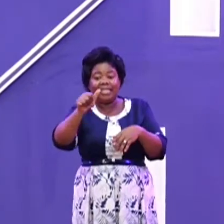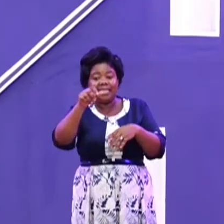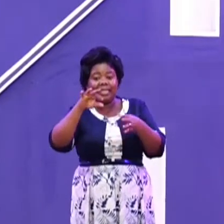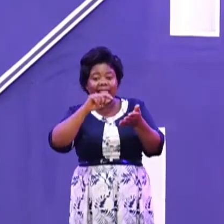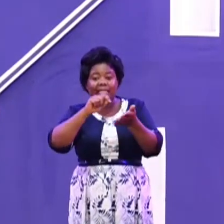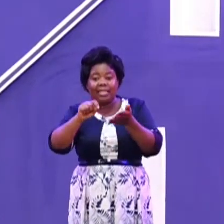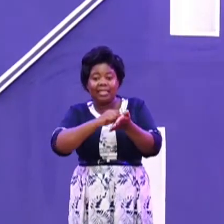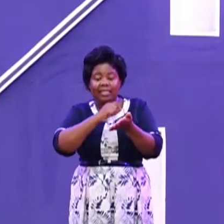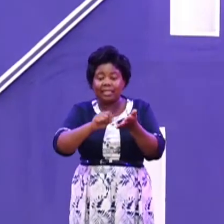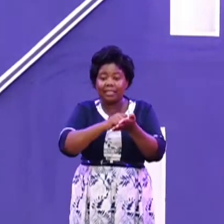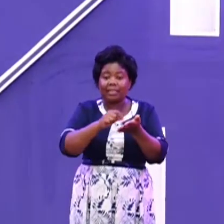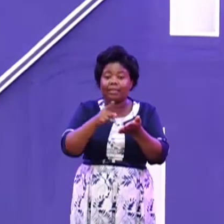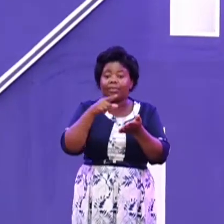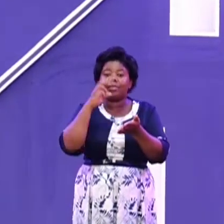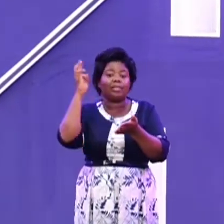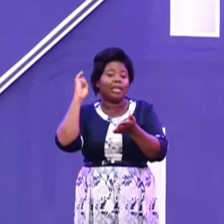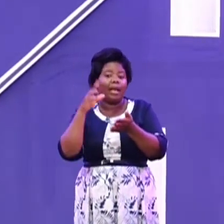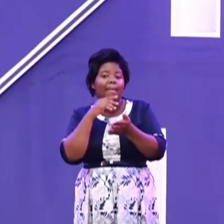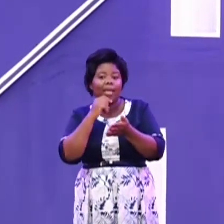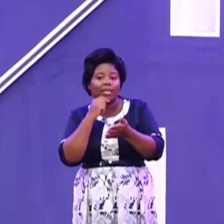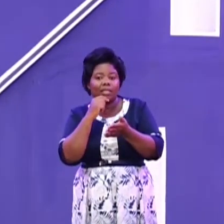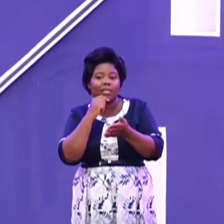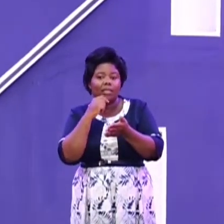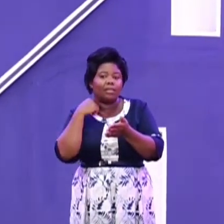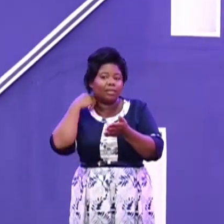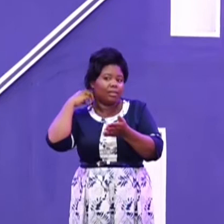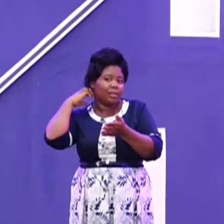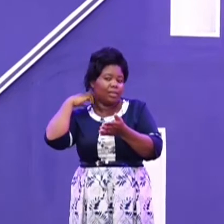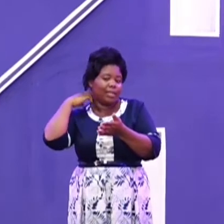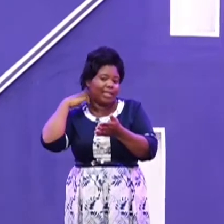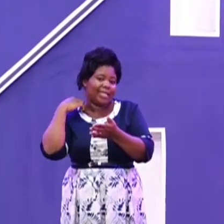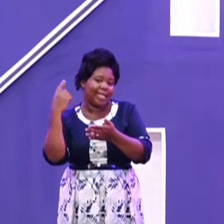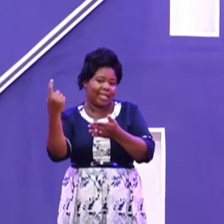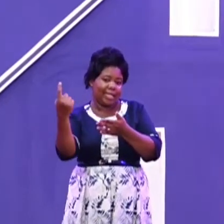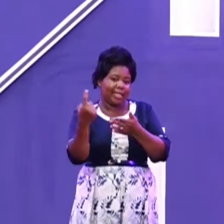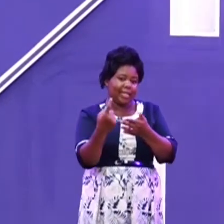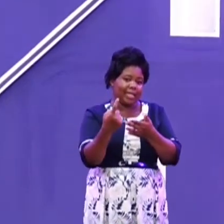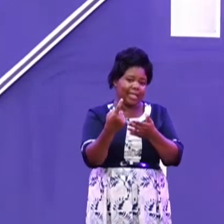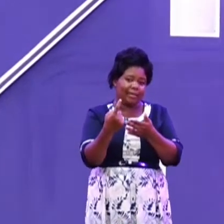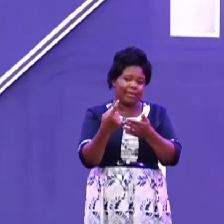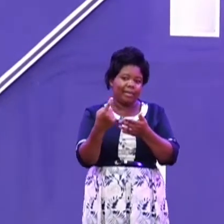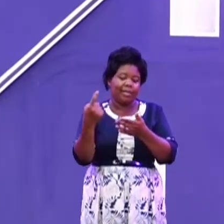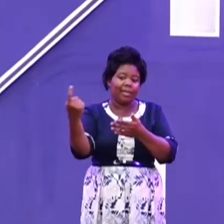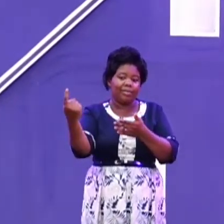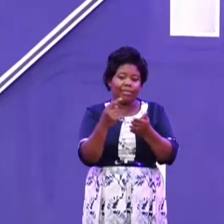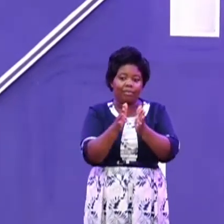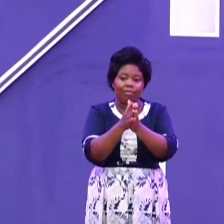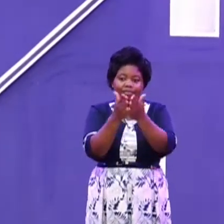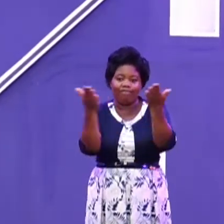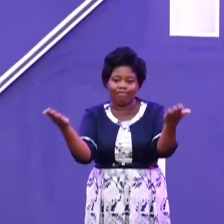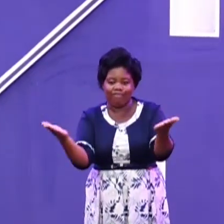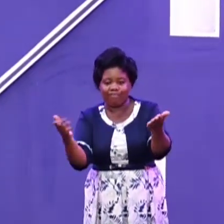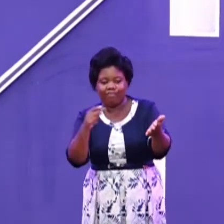assistant, the pastor was a man. Nandetera amawulire. And amawulire newspapers. Brought for me newspapers.